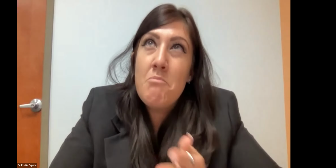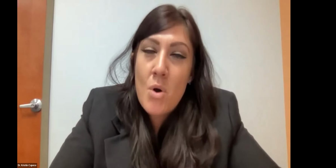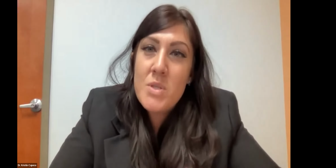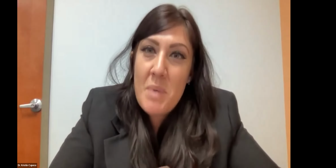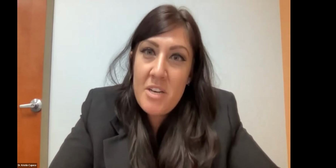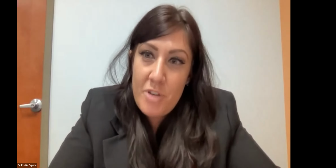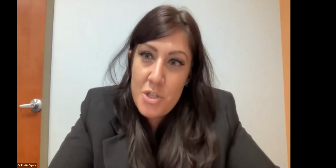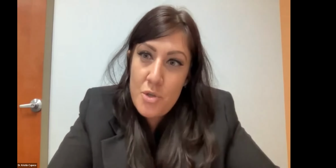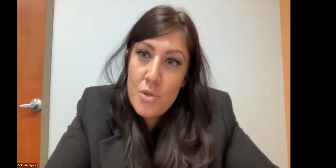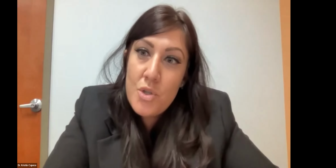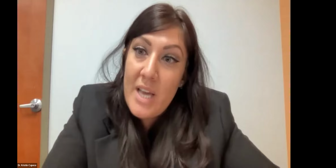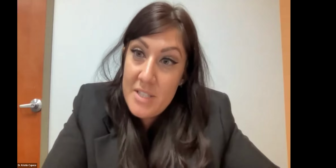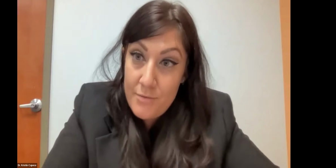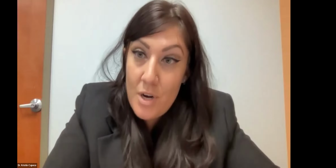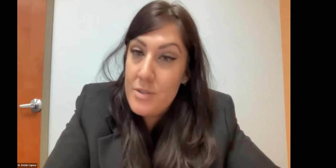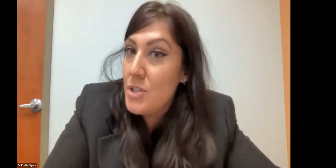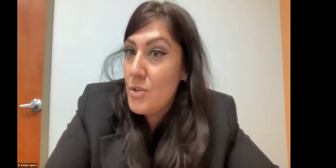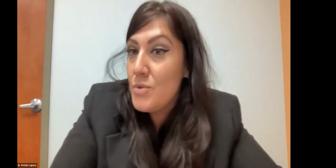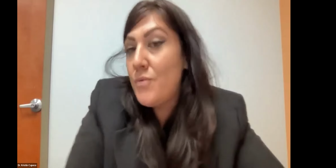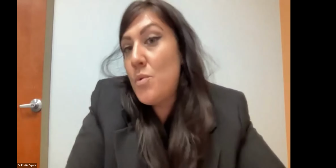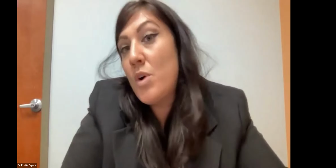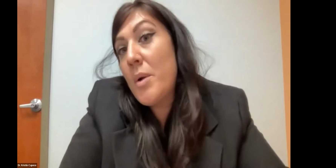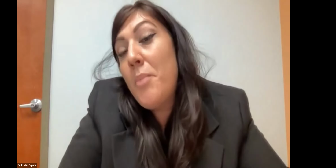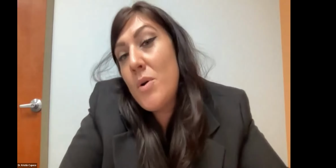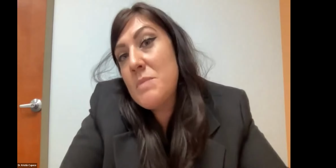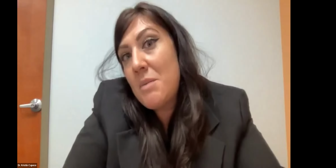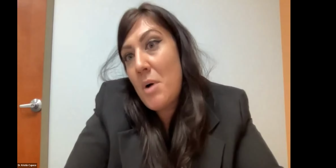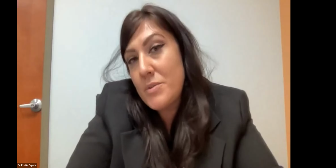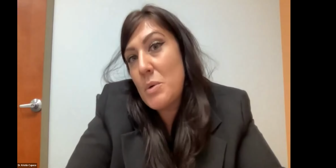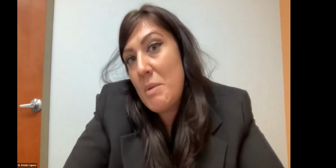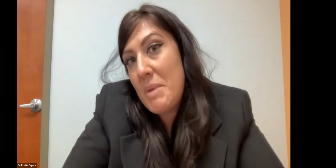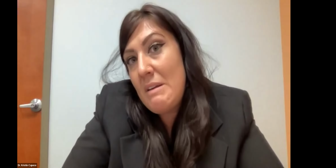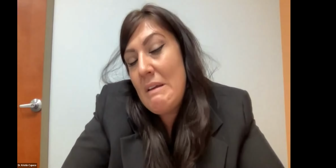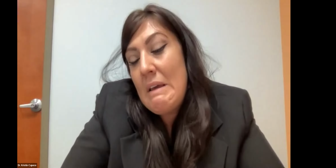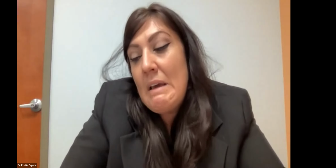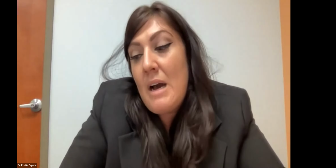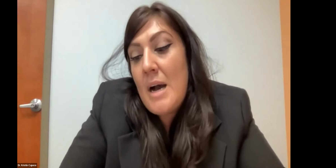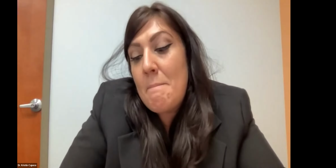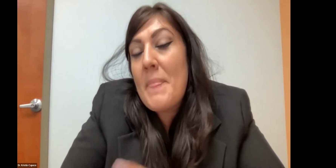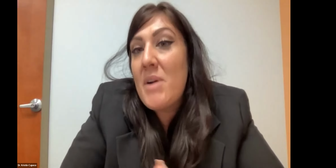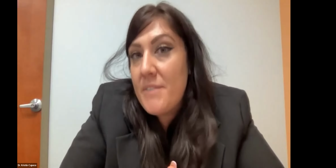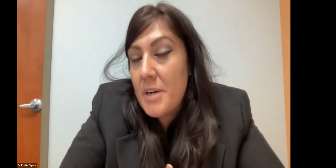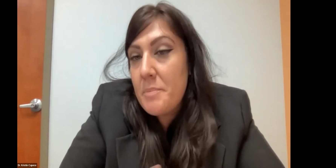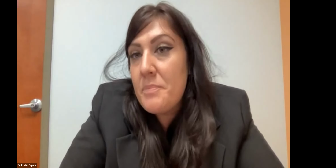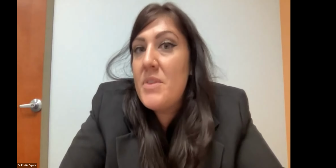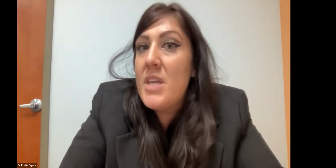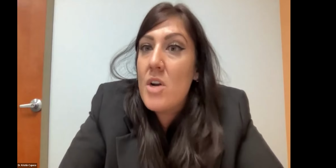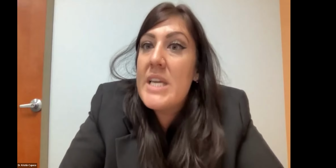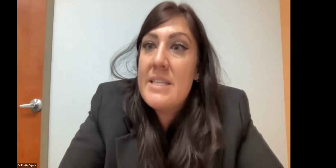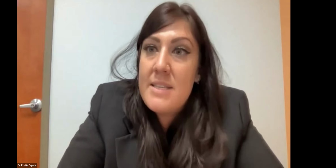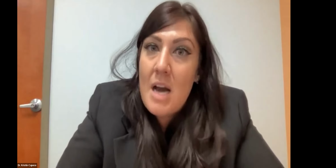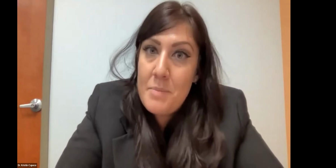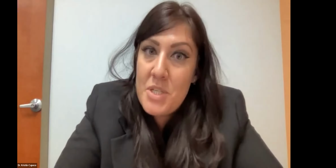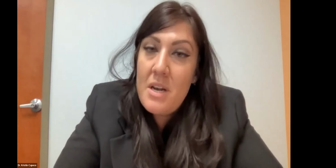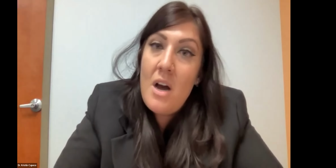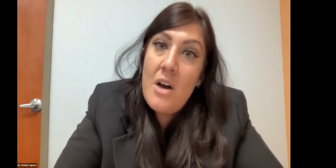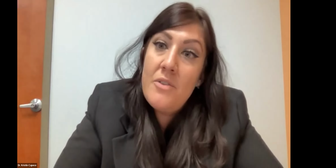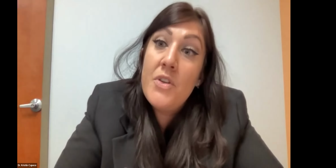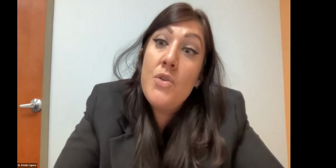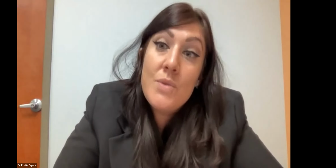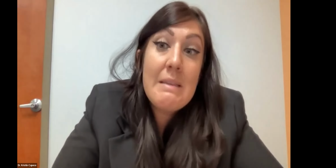the most beneficial class of drugs to use for postmenopausal women. However, there is the